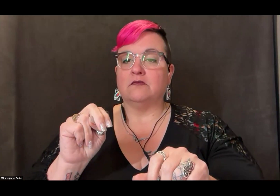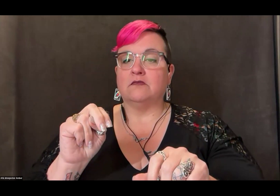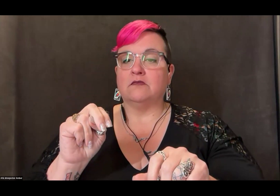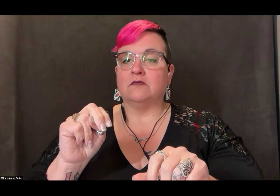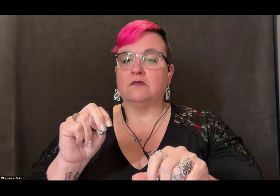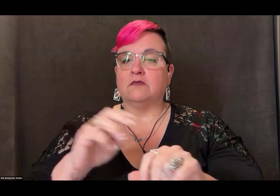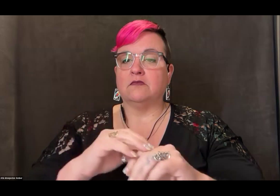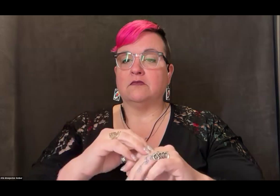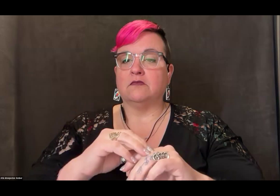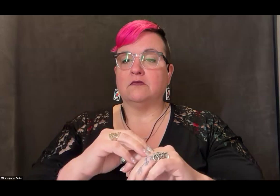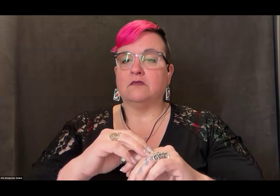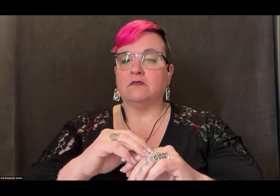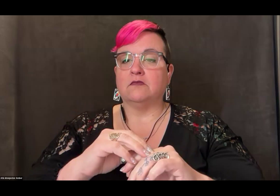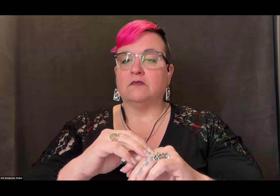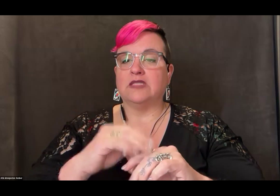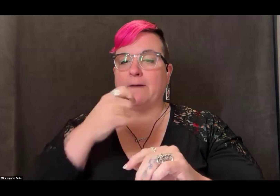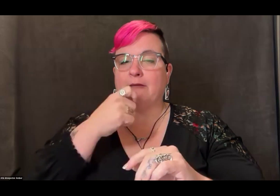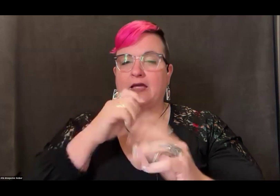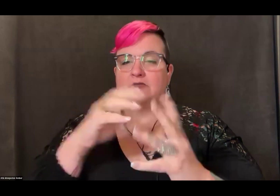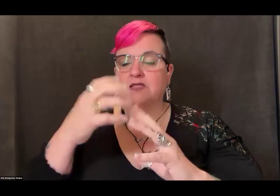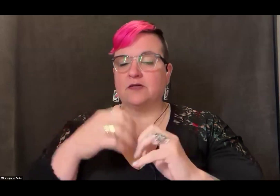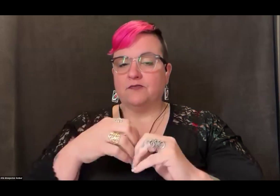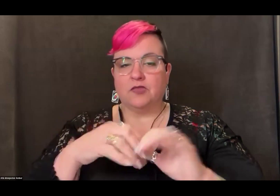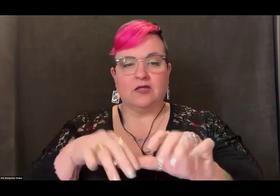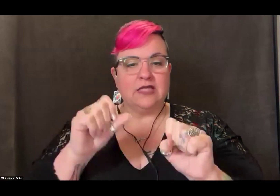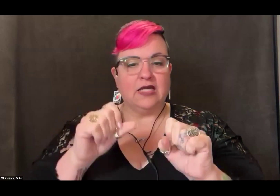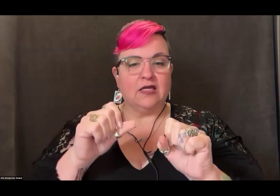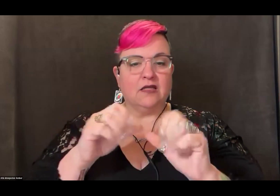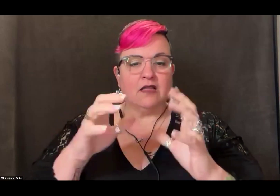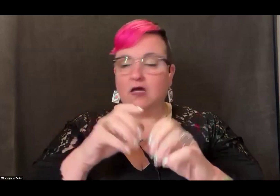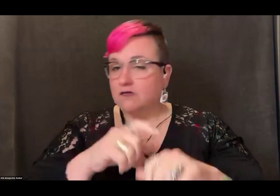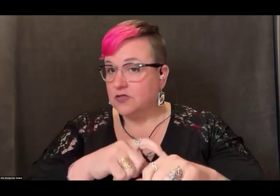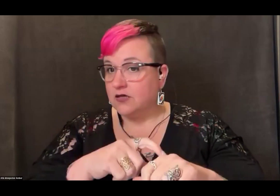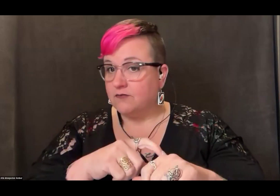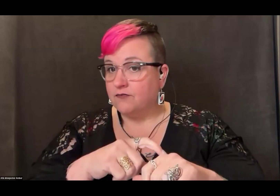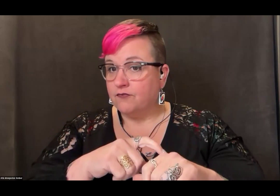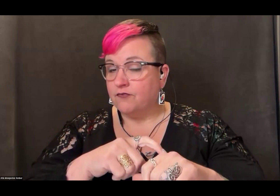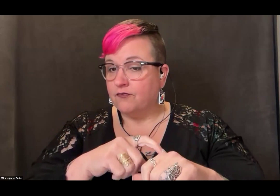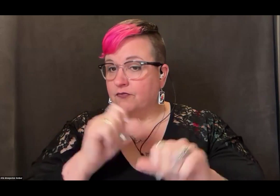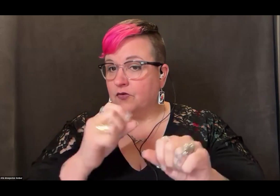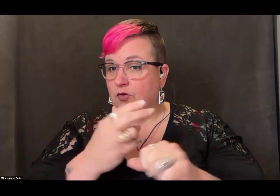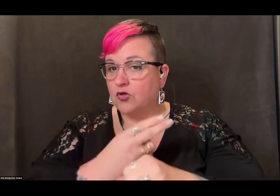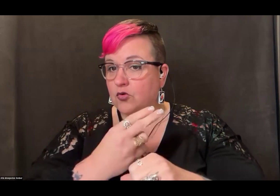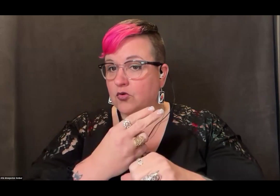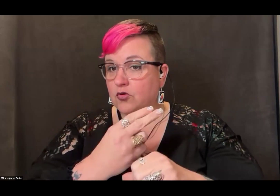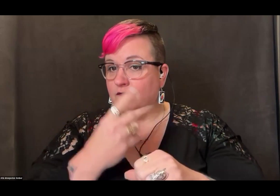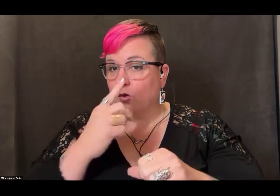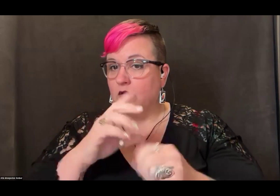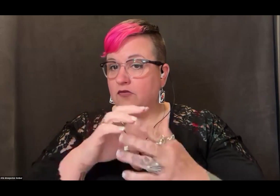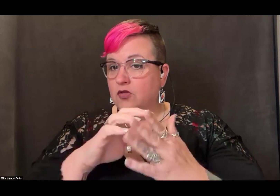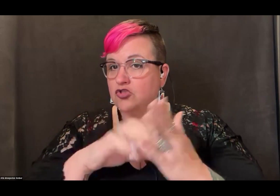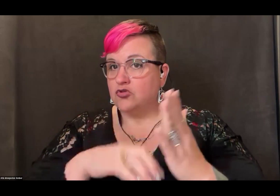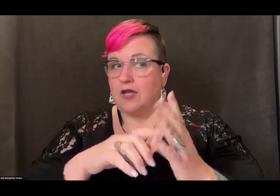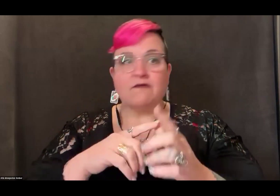a lot of time, basically, to generate, right? And you can use these as drafts, right? So